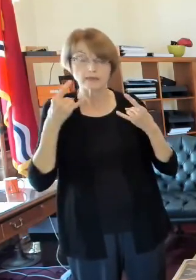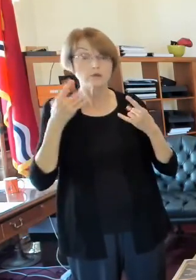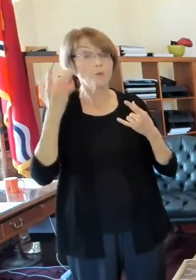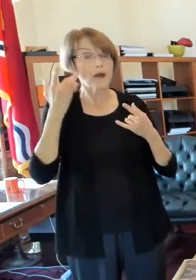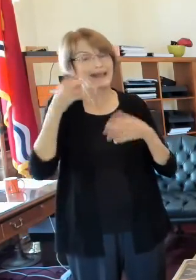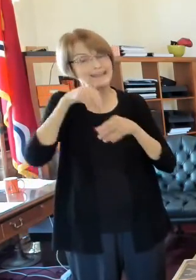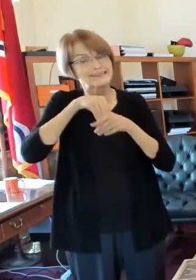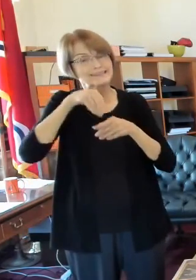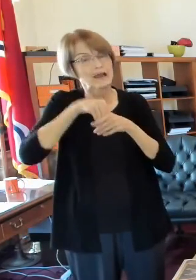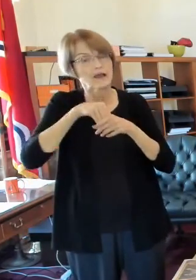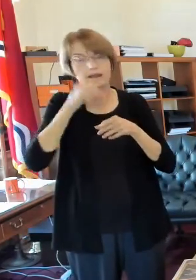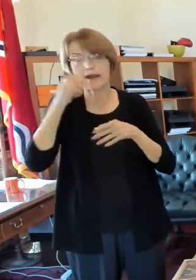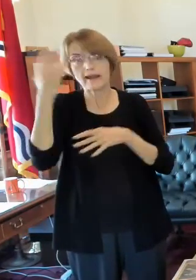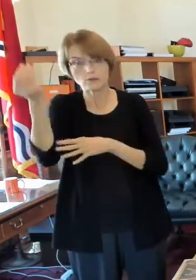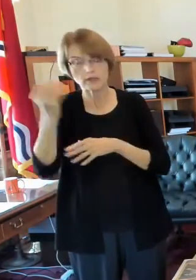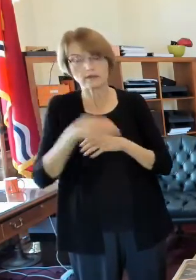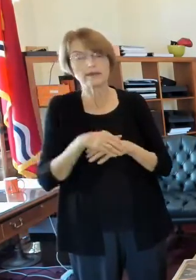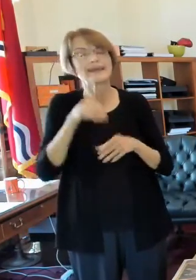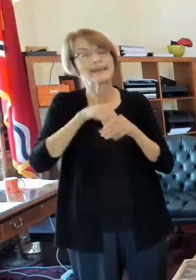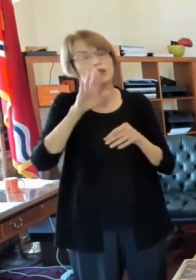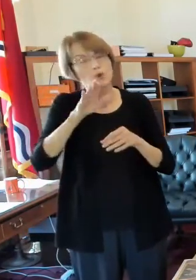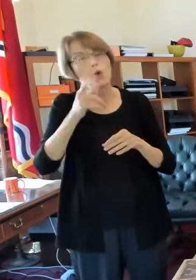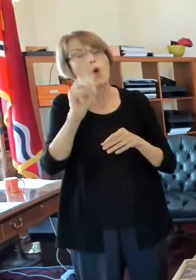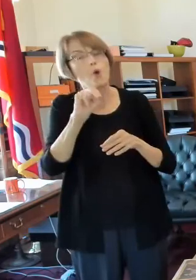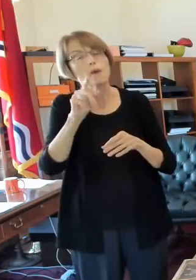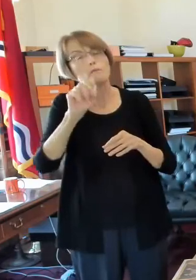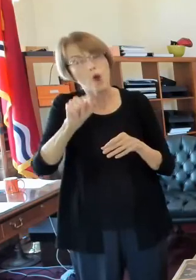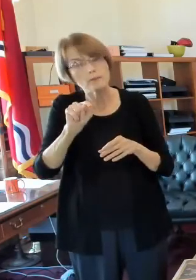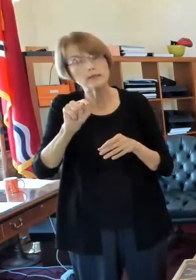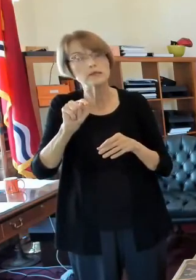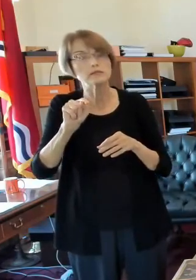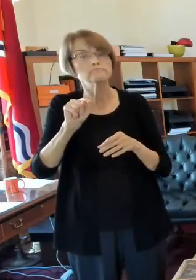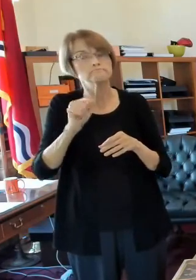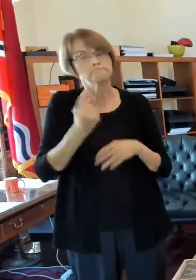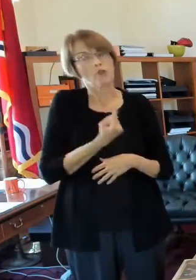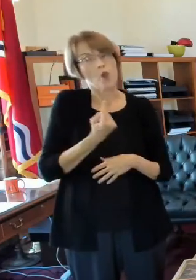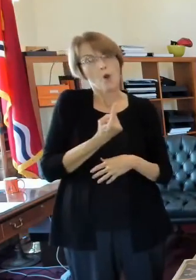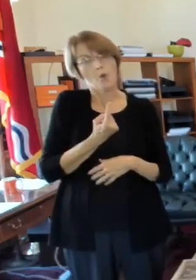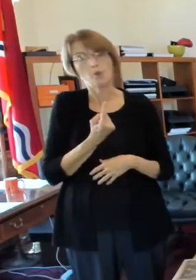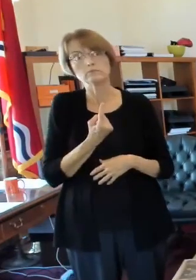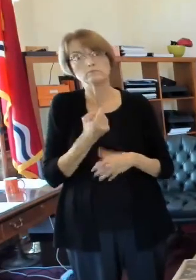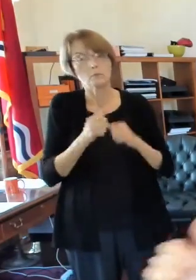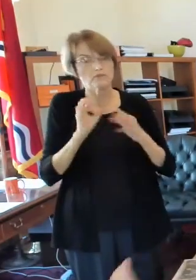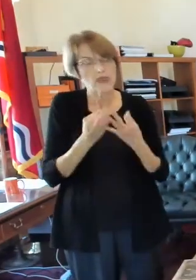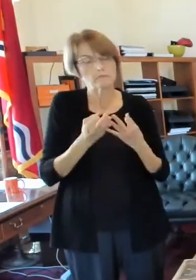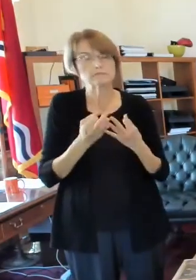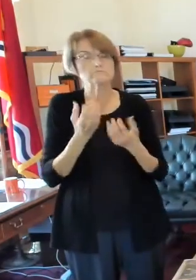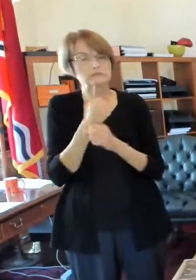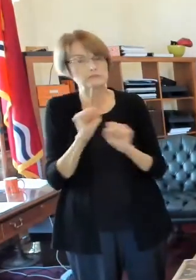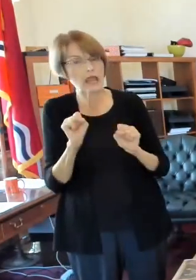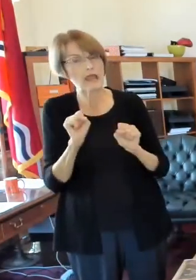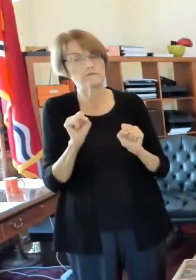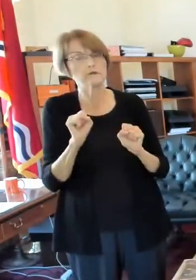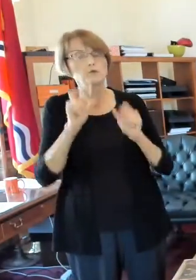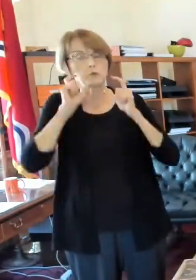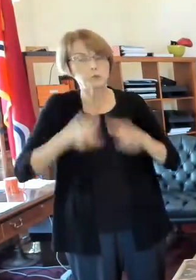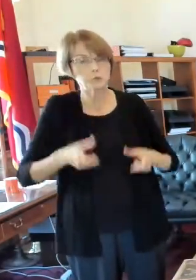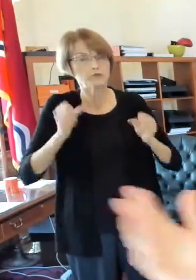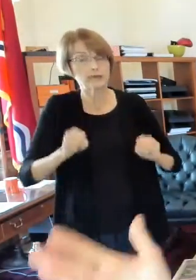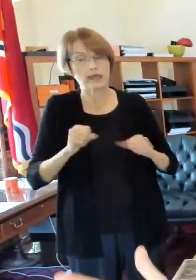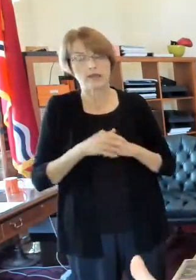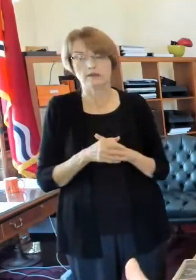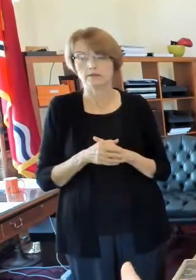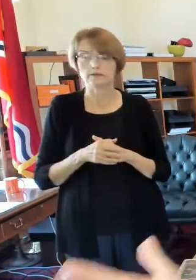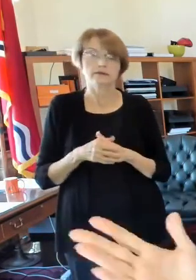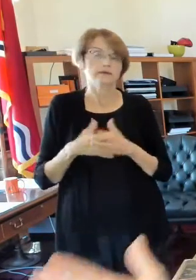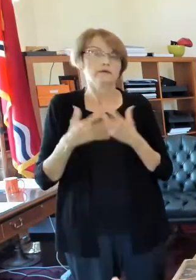indoors. Now, when you're in your apartment, obviously you don't have to wear it. And maintaining social distance, and